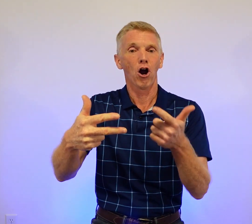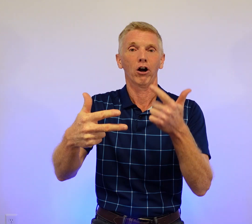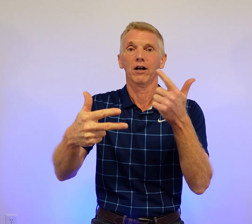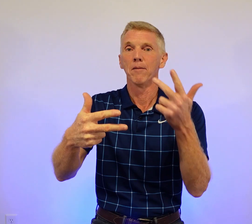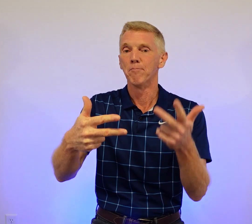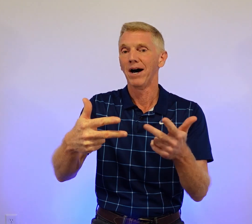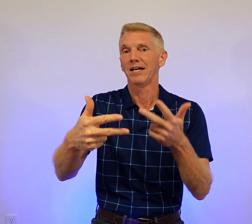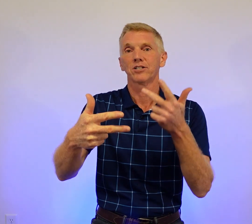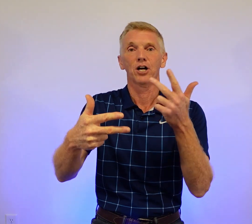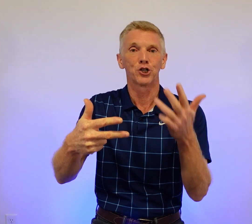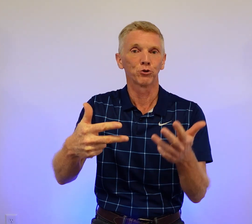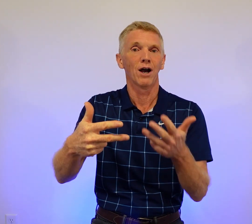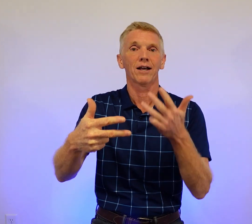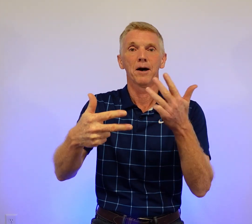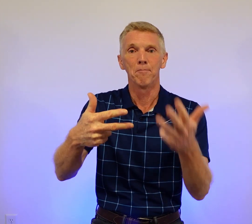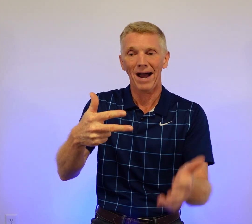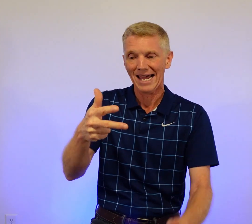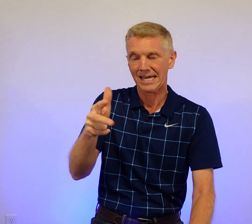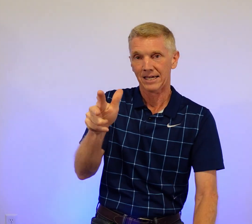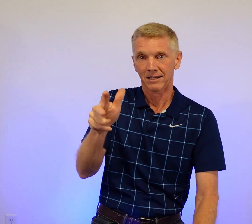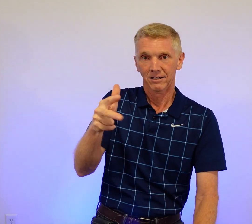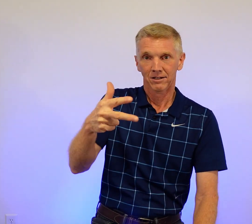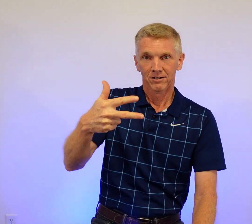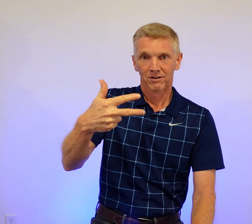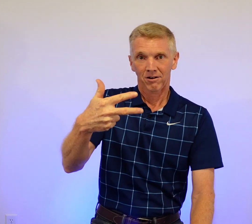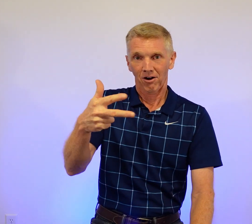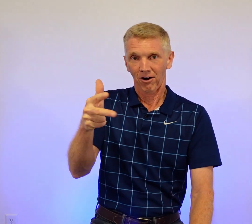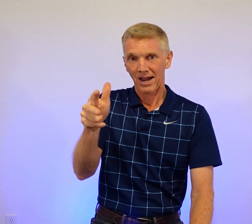car, a bus, a truck, a bike. All right?